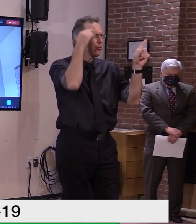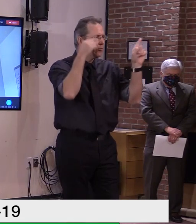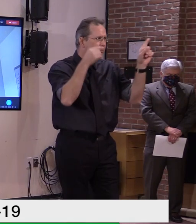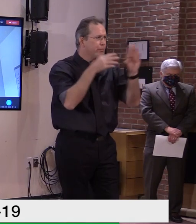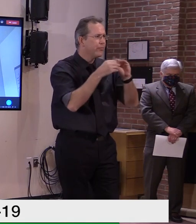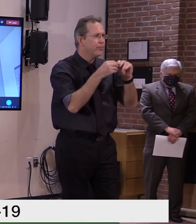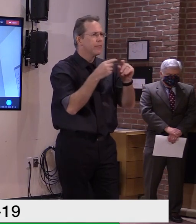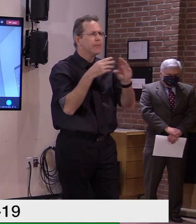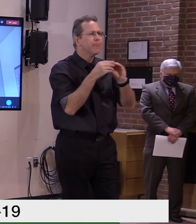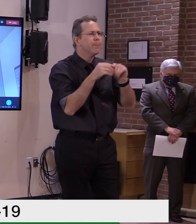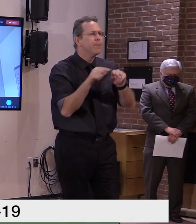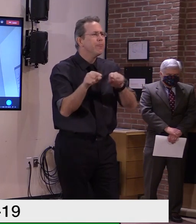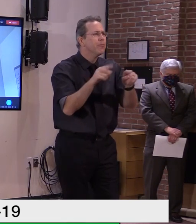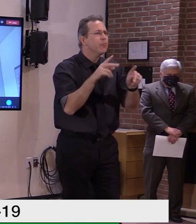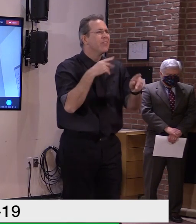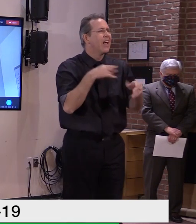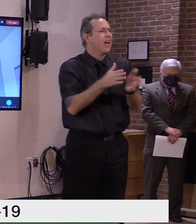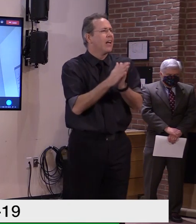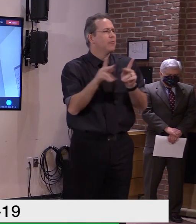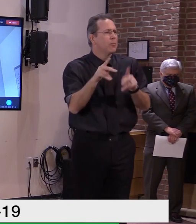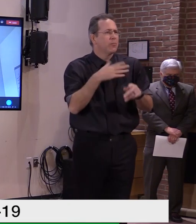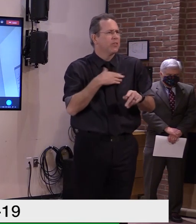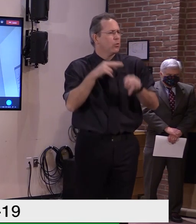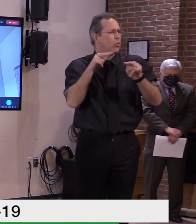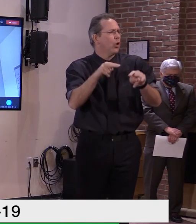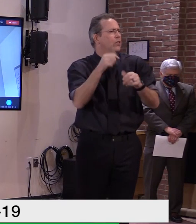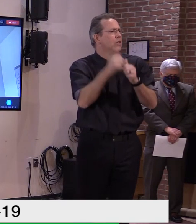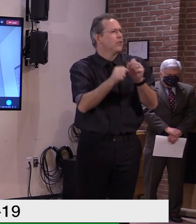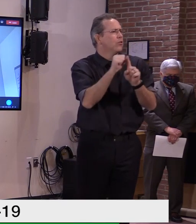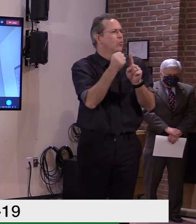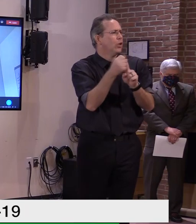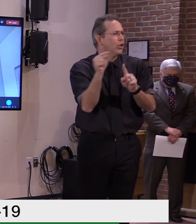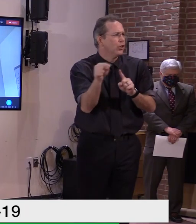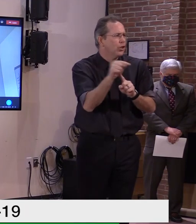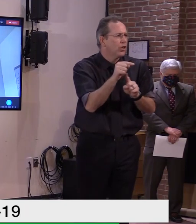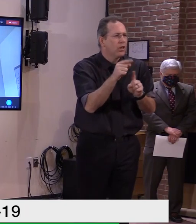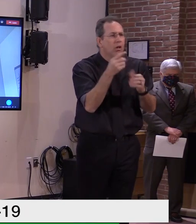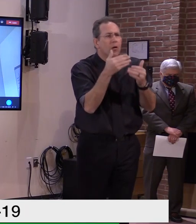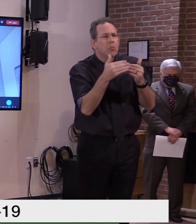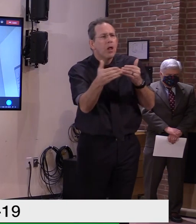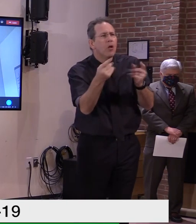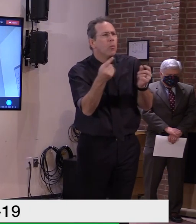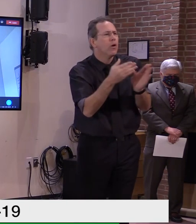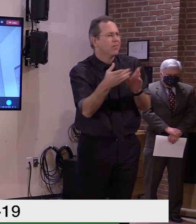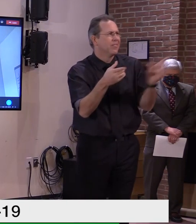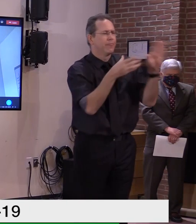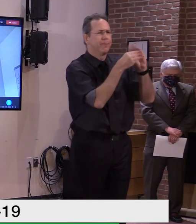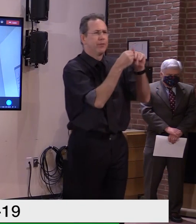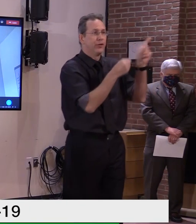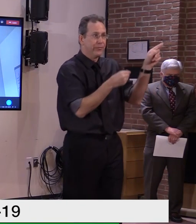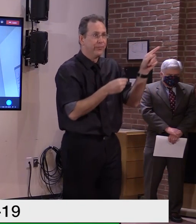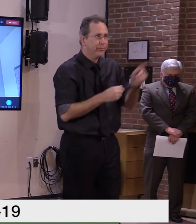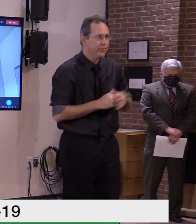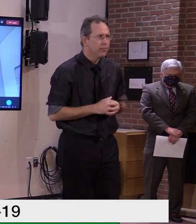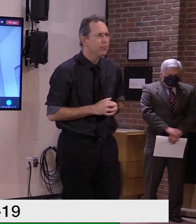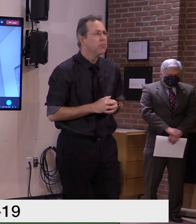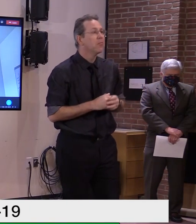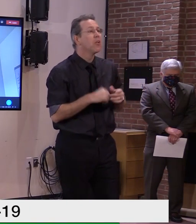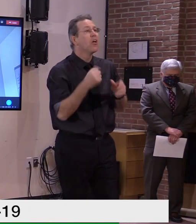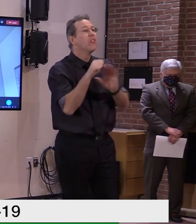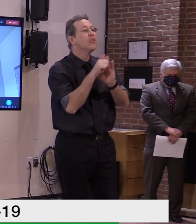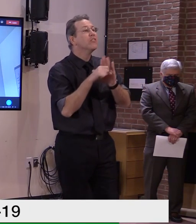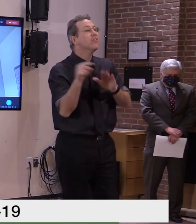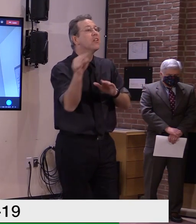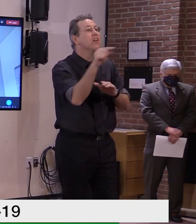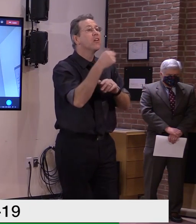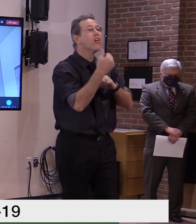your decision-making. Many states this summer were not necessarily in the best position to reopen their schools, but Vermont was. And our